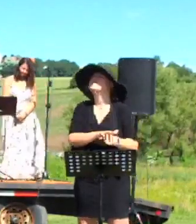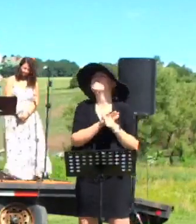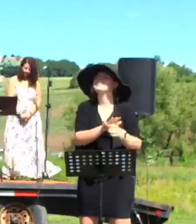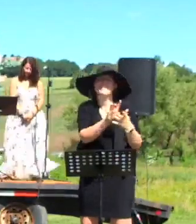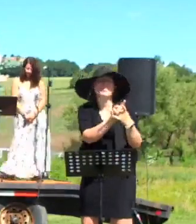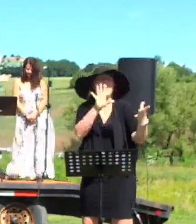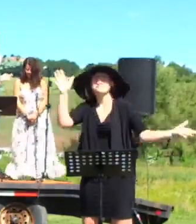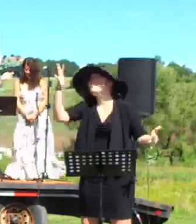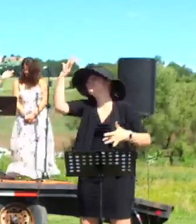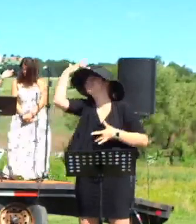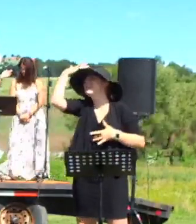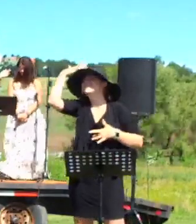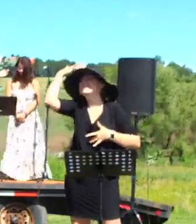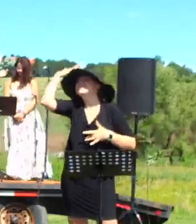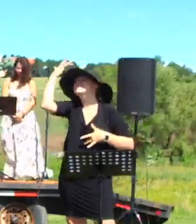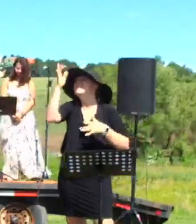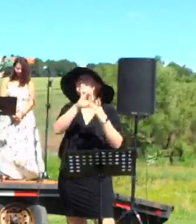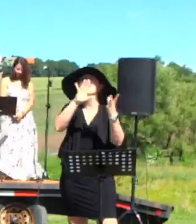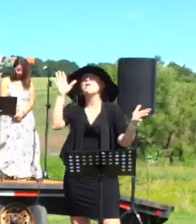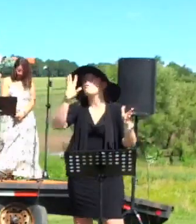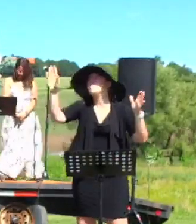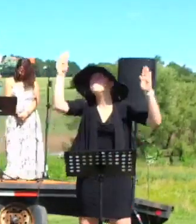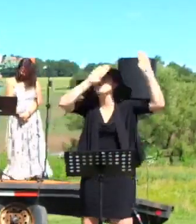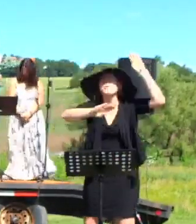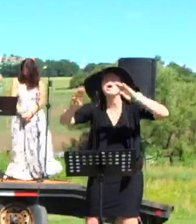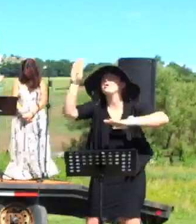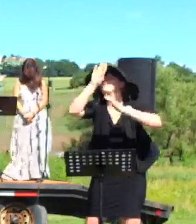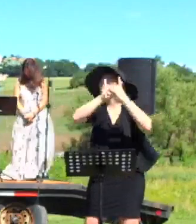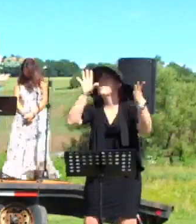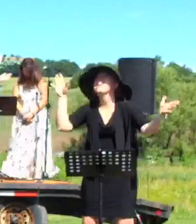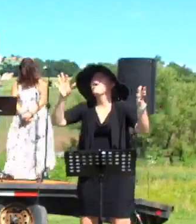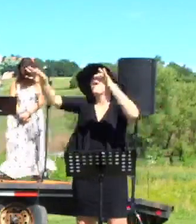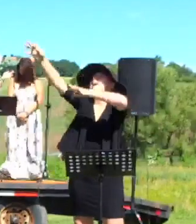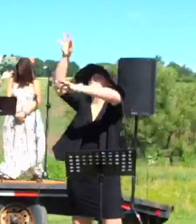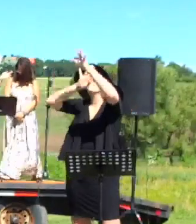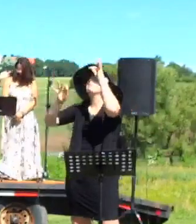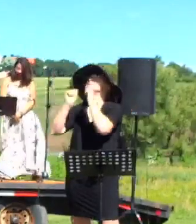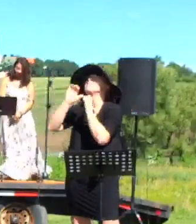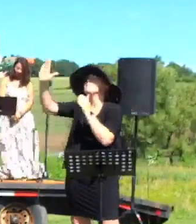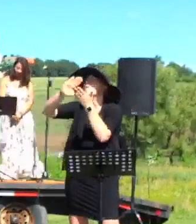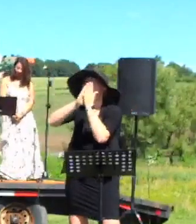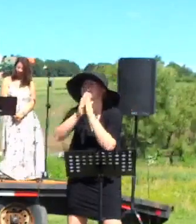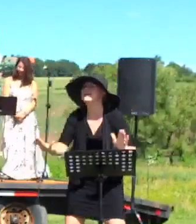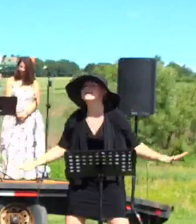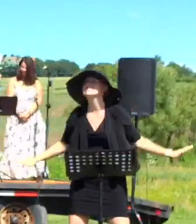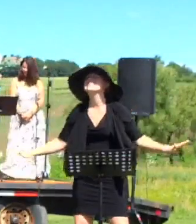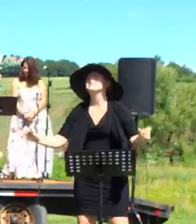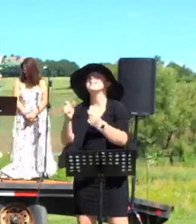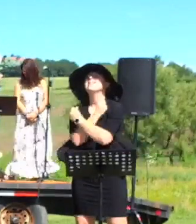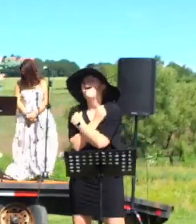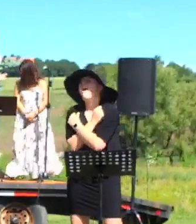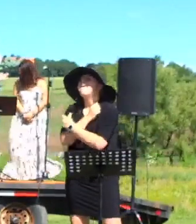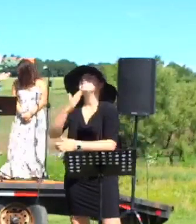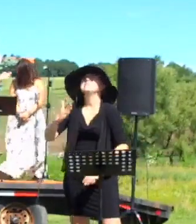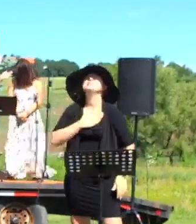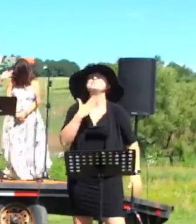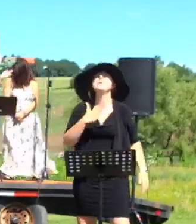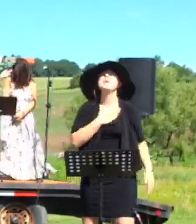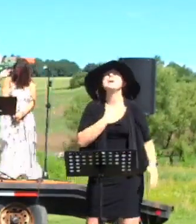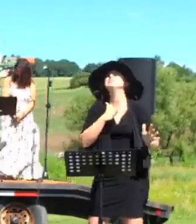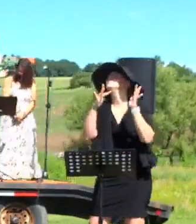sickness and worry and replace them with peace, love, and joy.